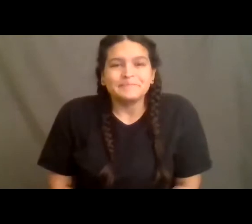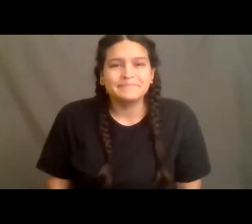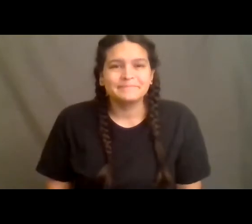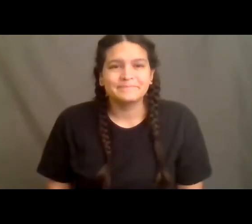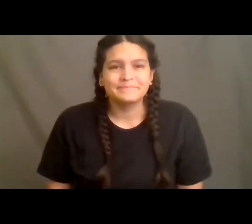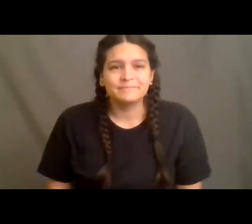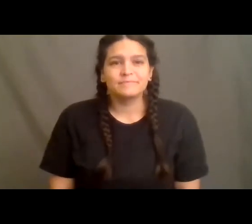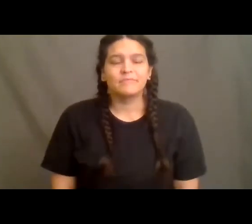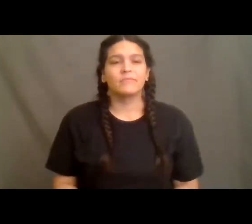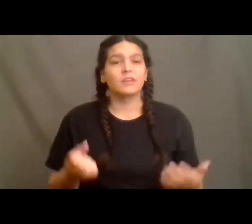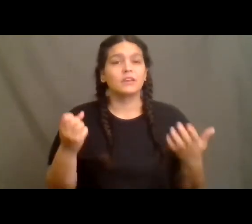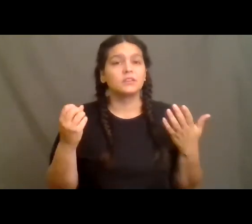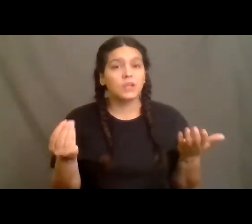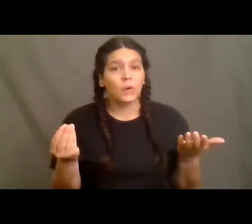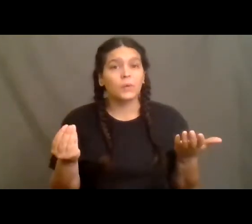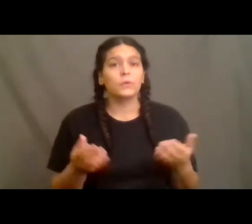So